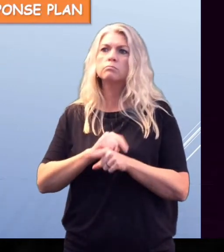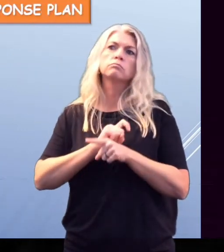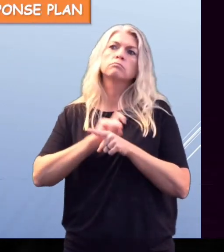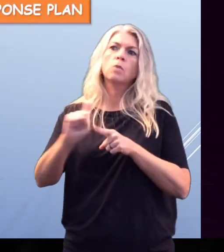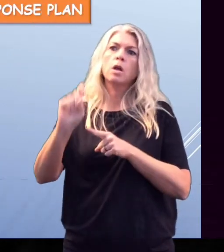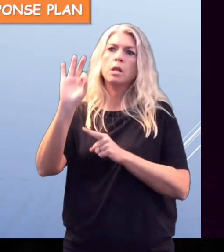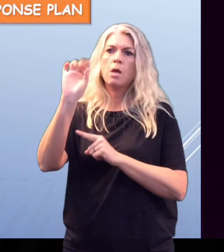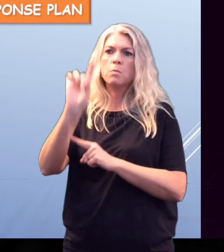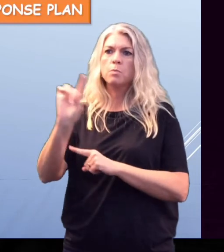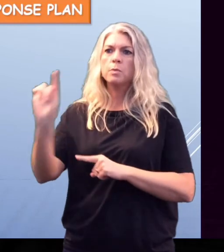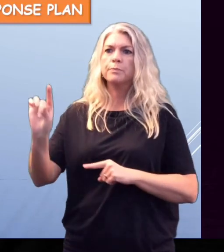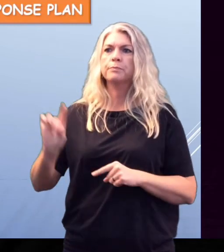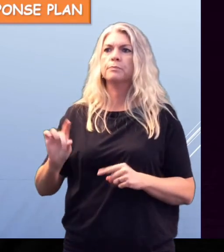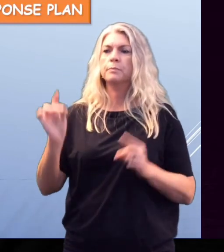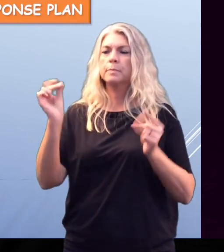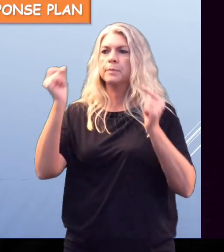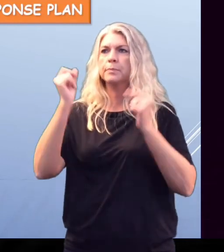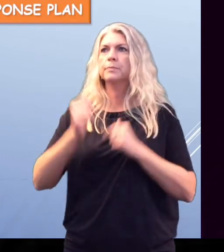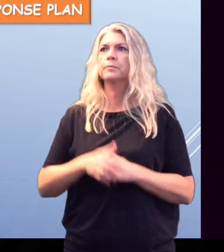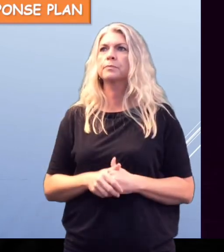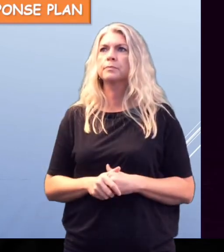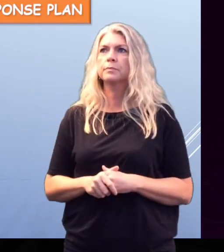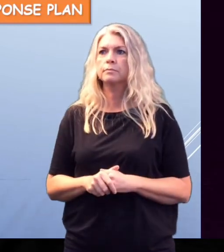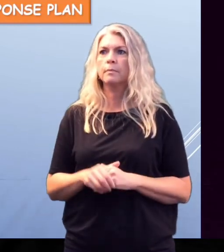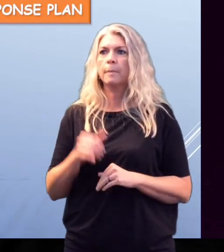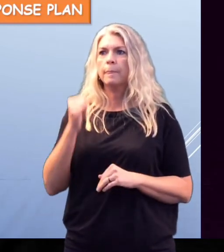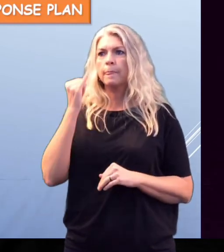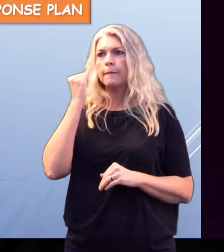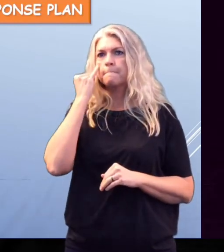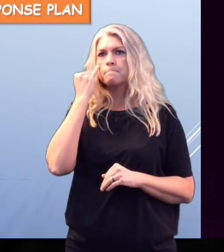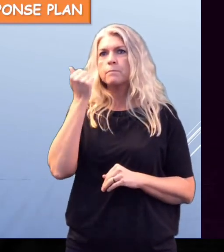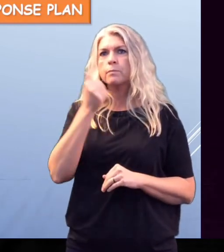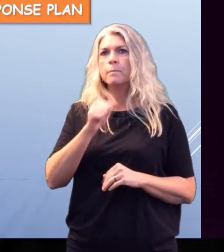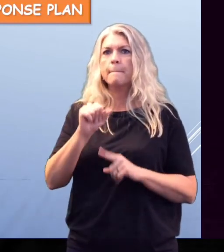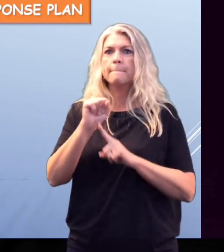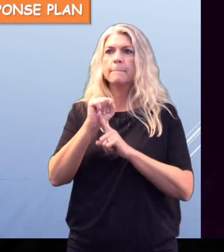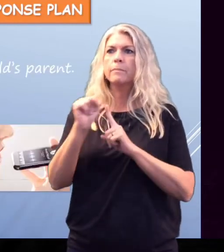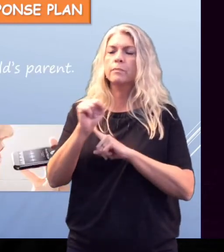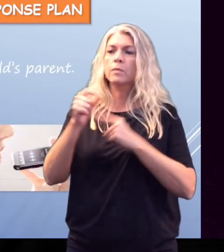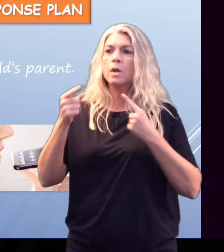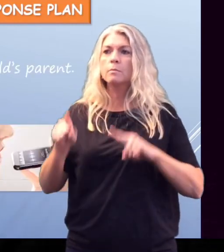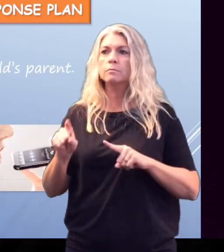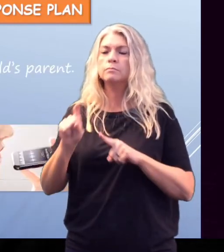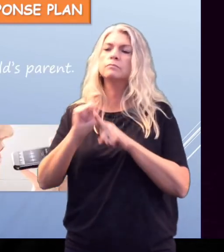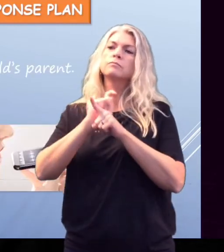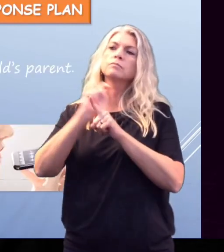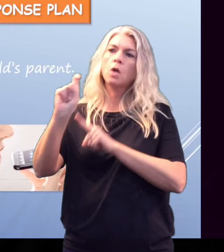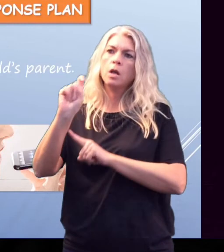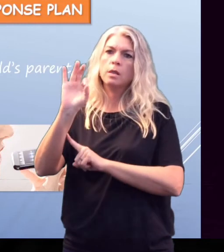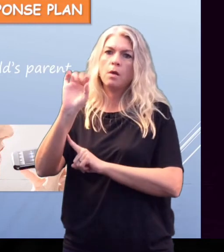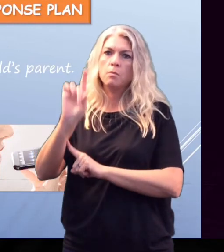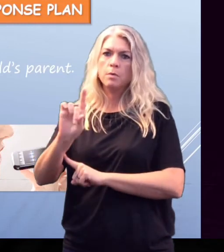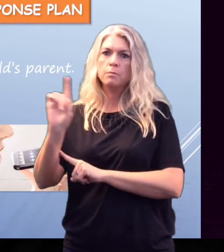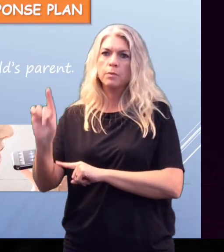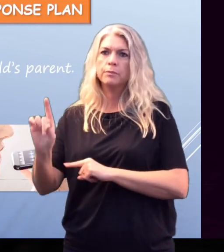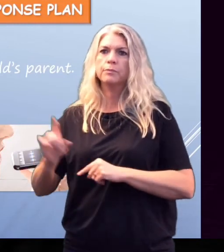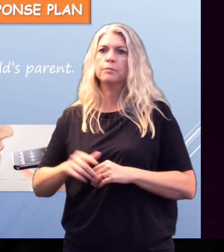If any of these situations occur, call 911. Contact the child's